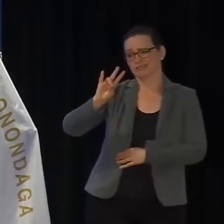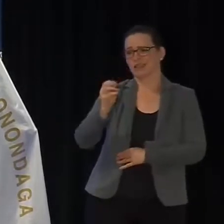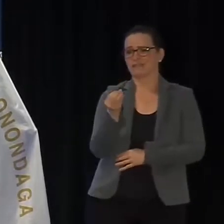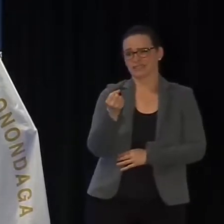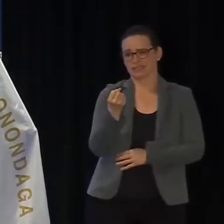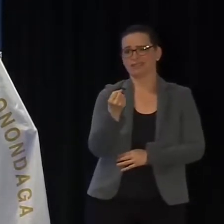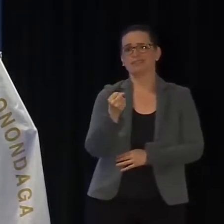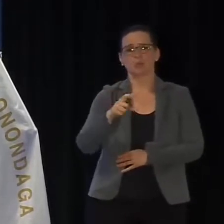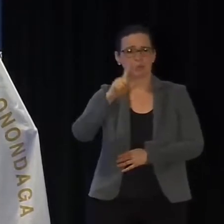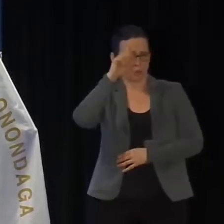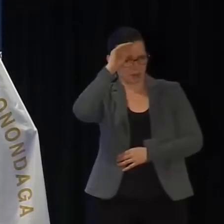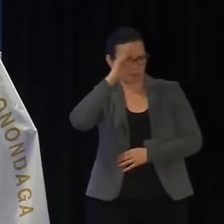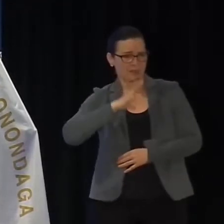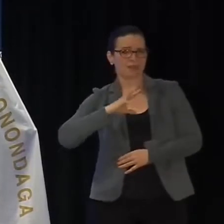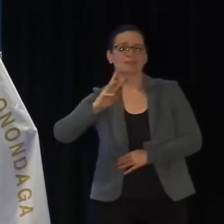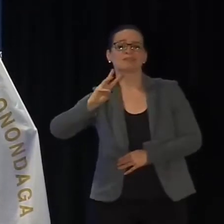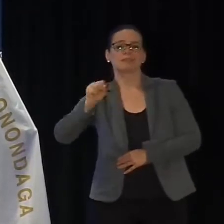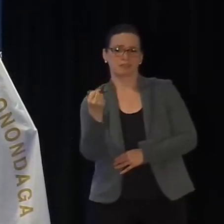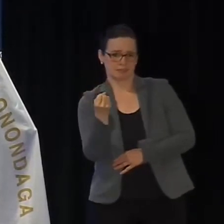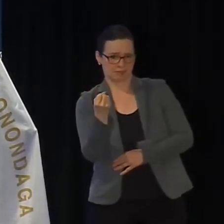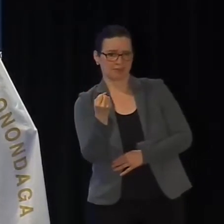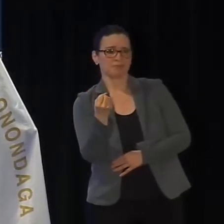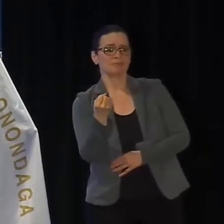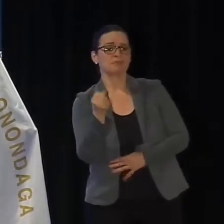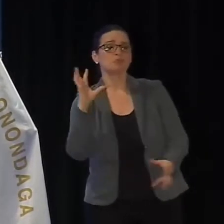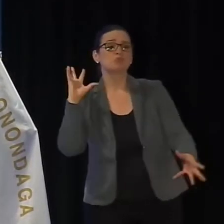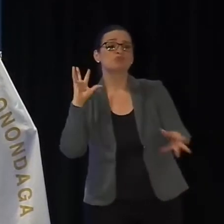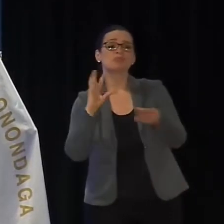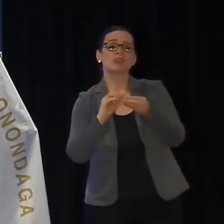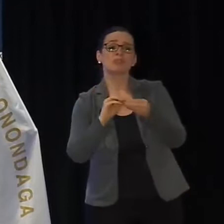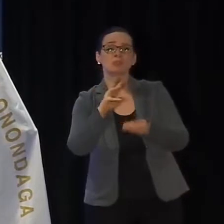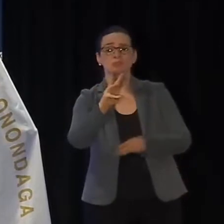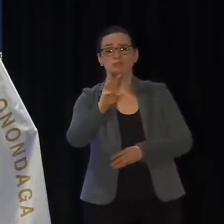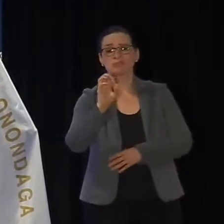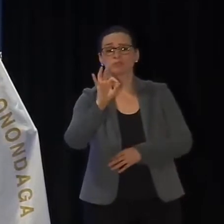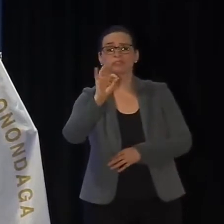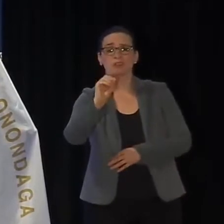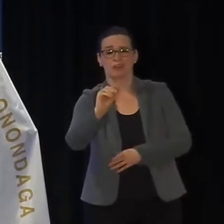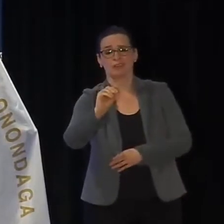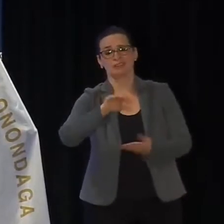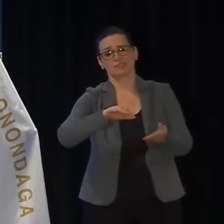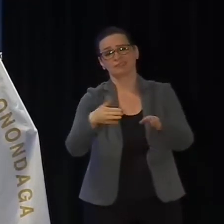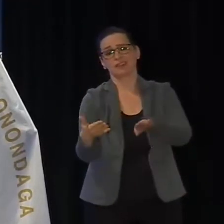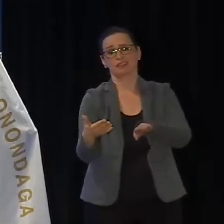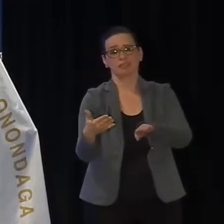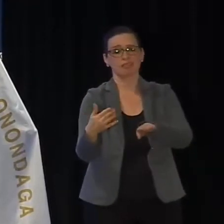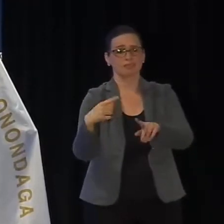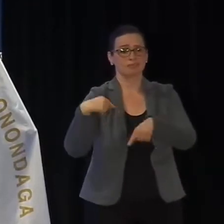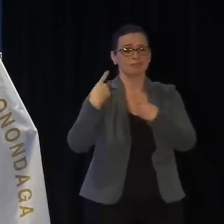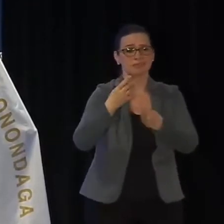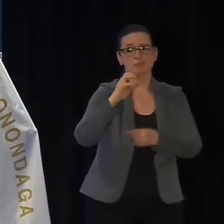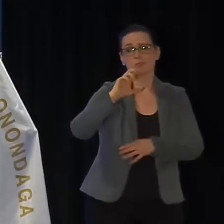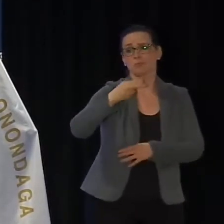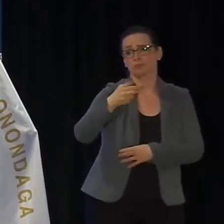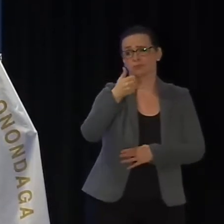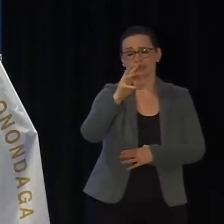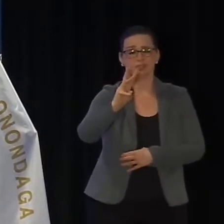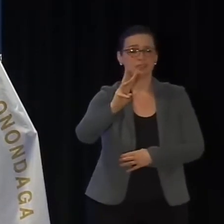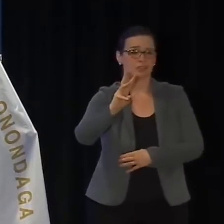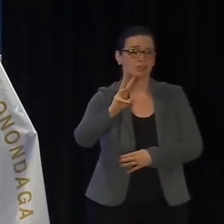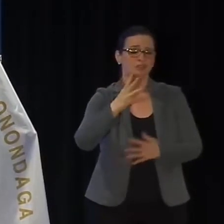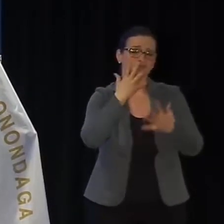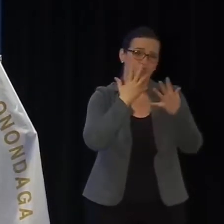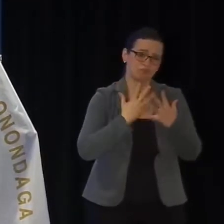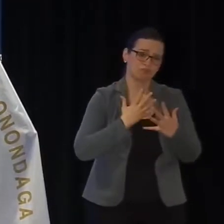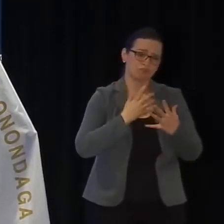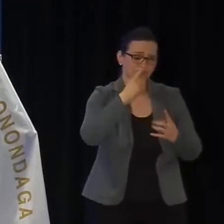their families. We've now lost 690 county residents to COVID-19 specifically. So it's obviously